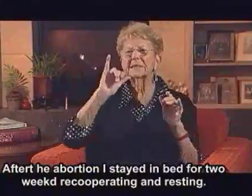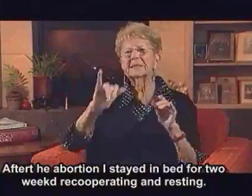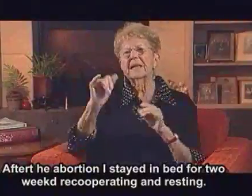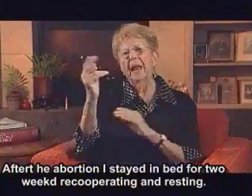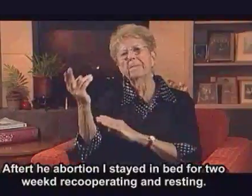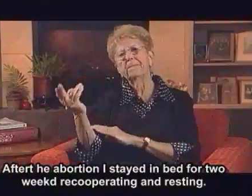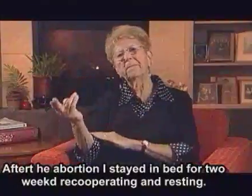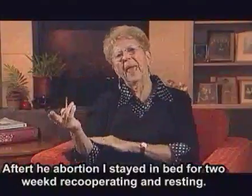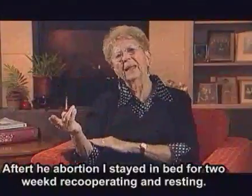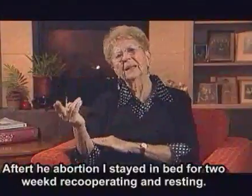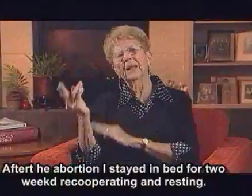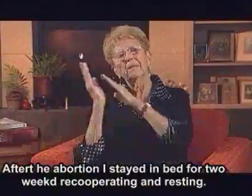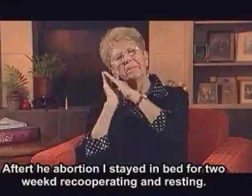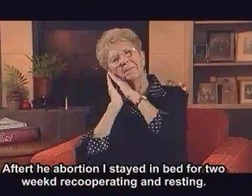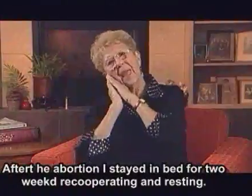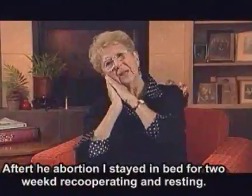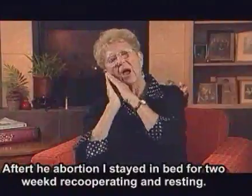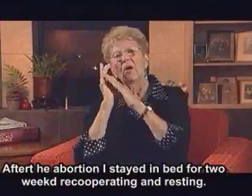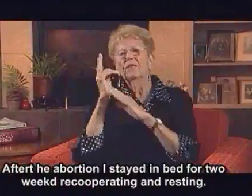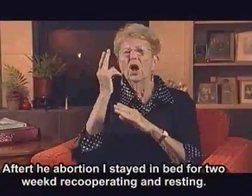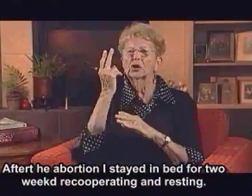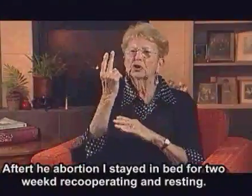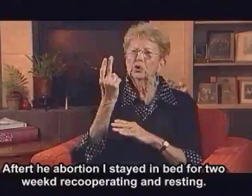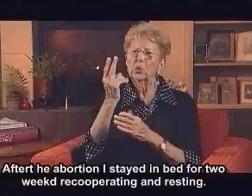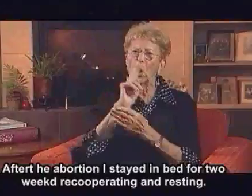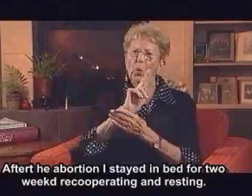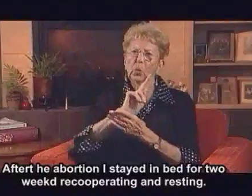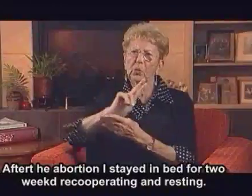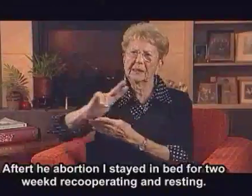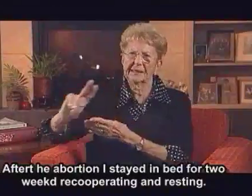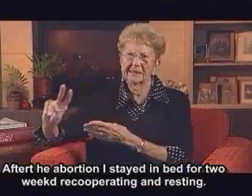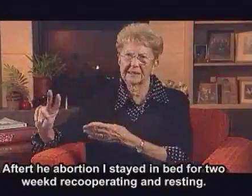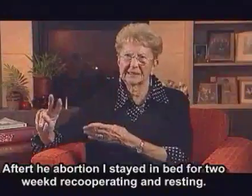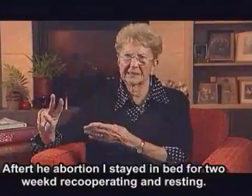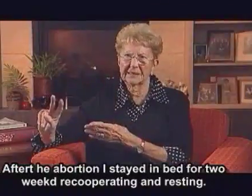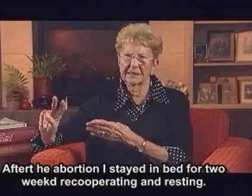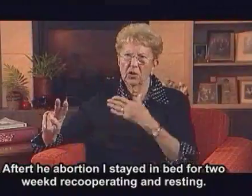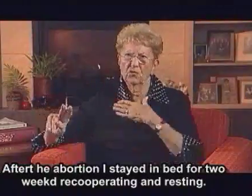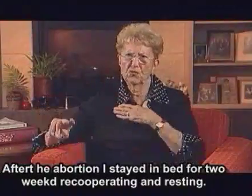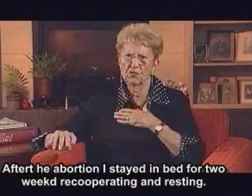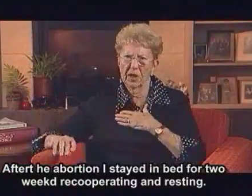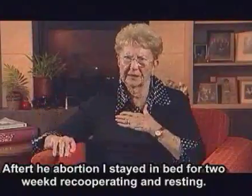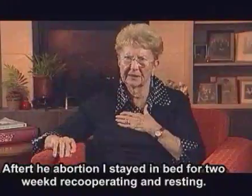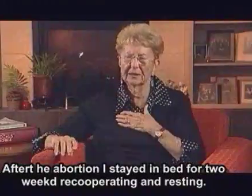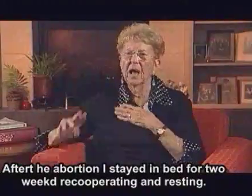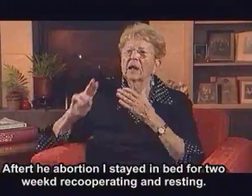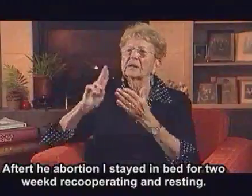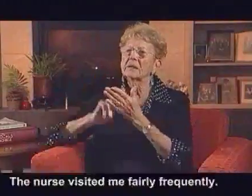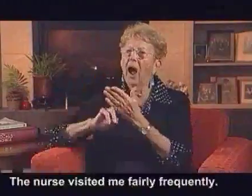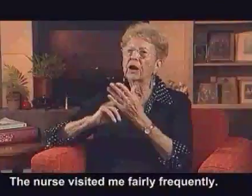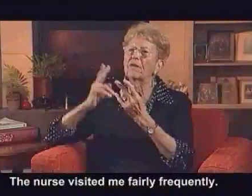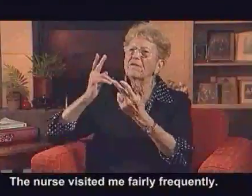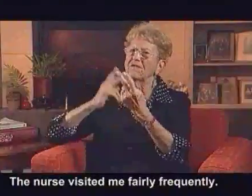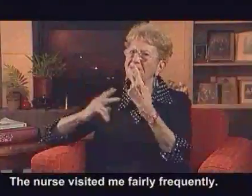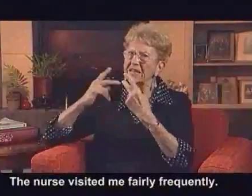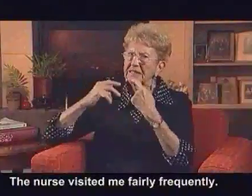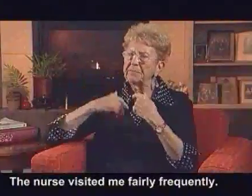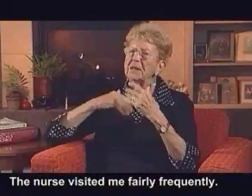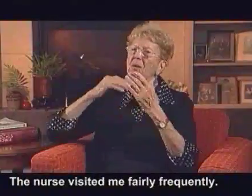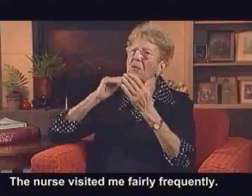After the abortion, I stayed in bed for 2 weeks, recuperating and resting. The nurse